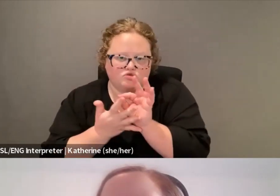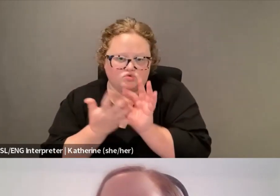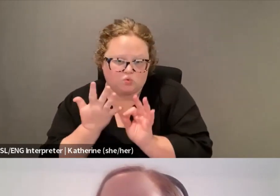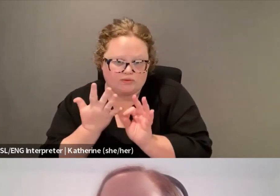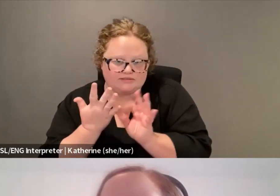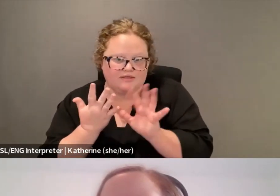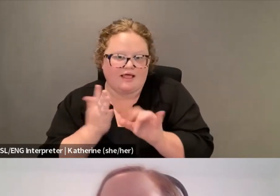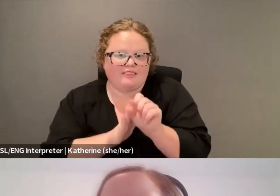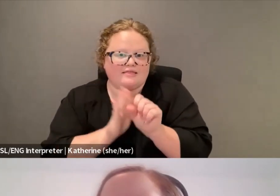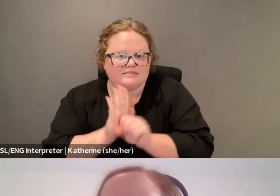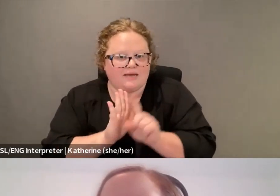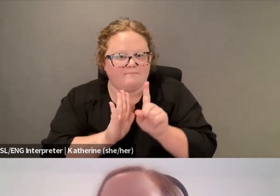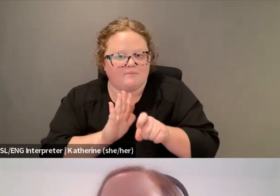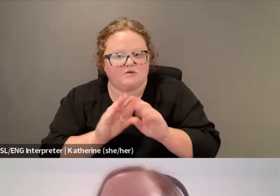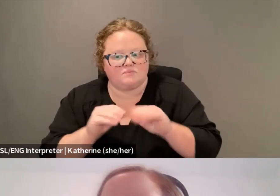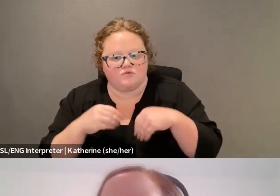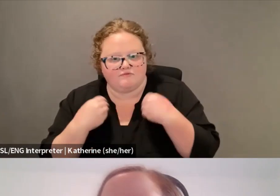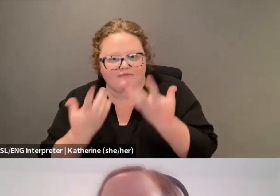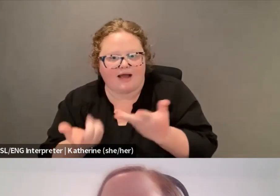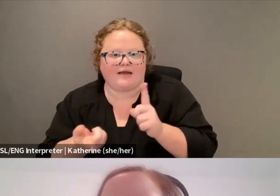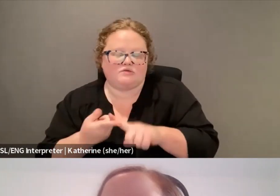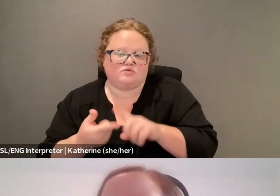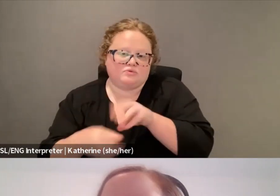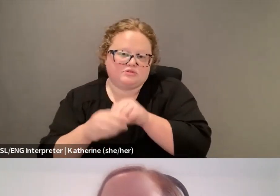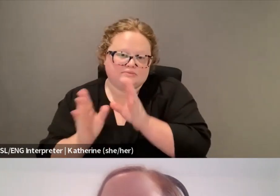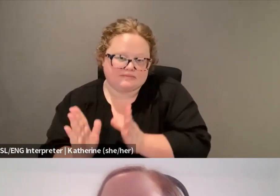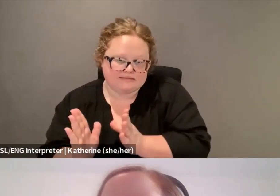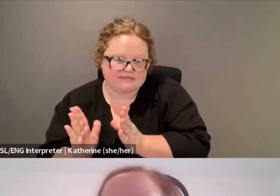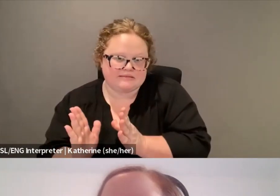to provide to a participant.